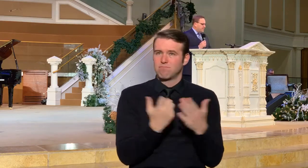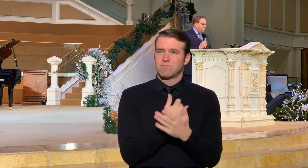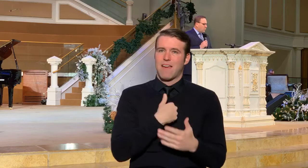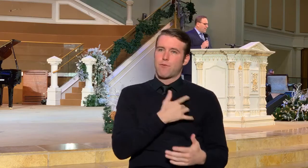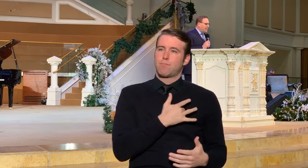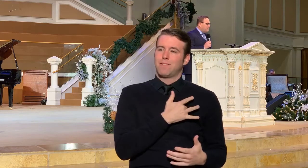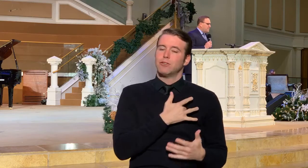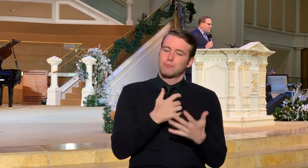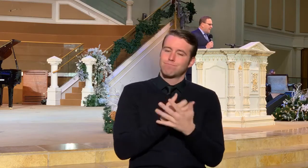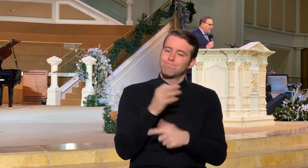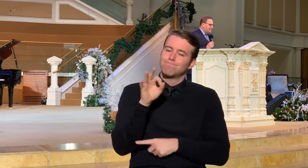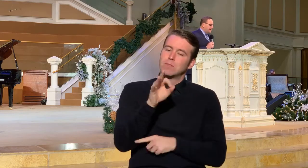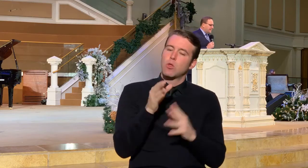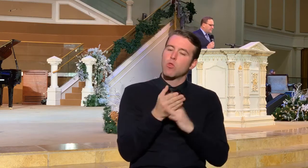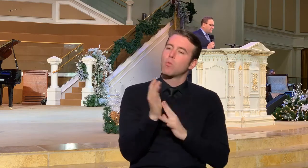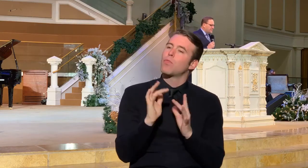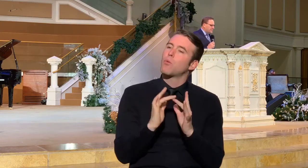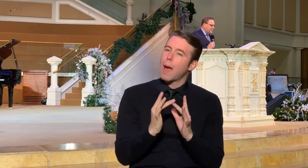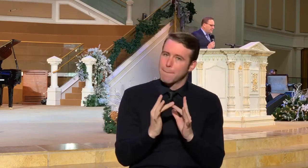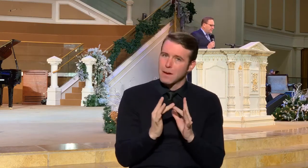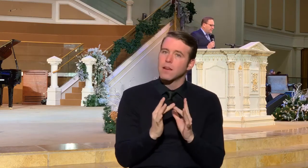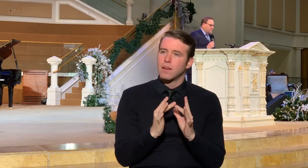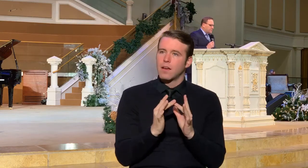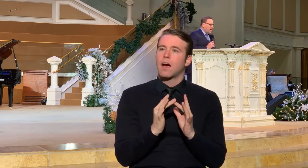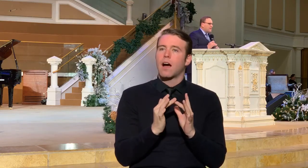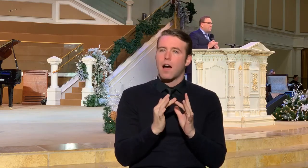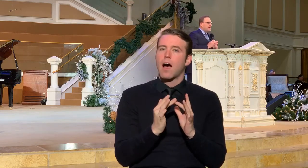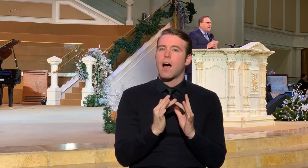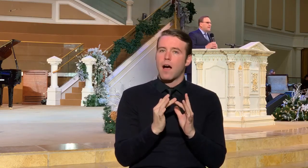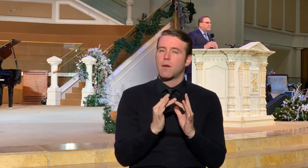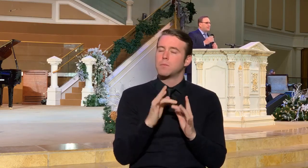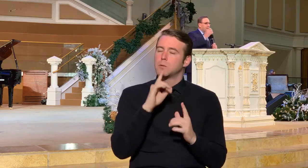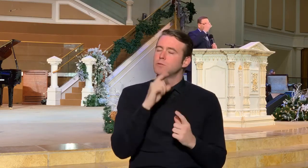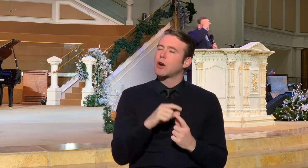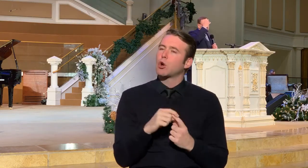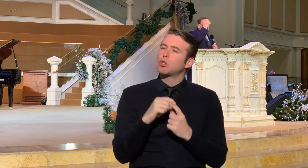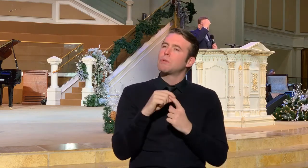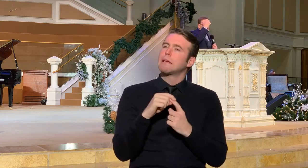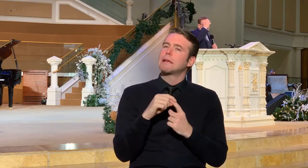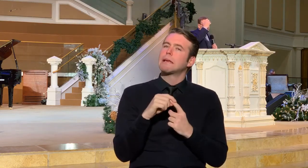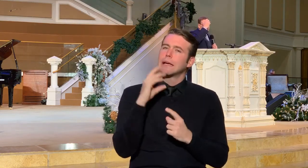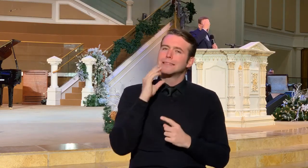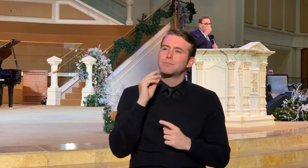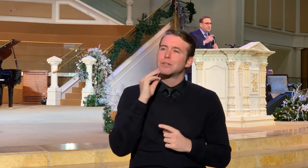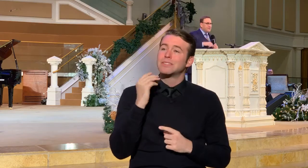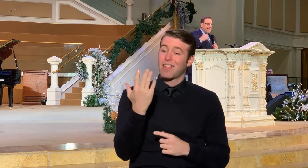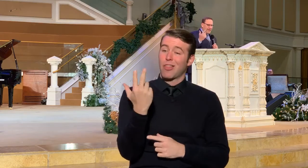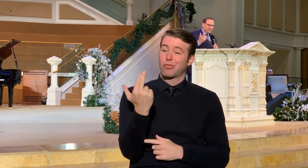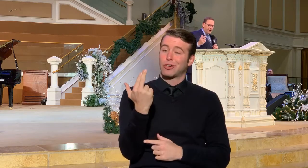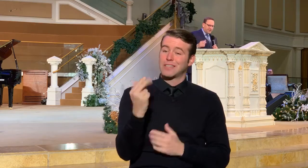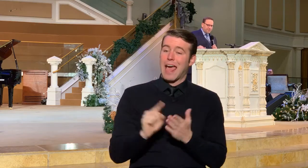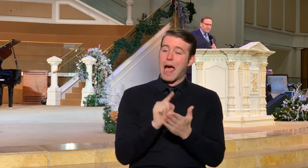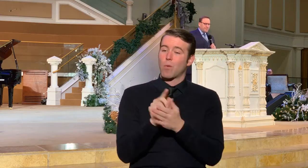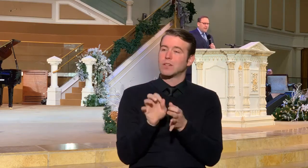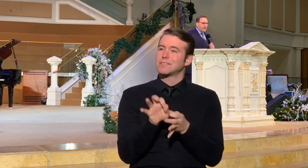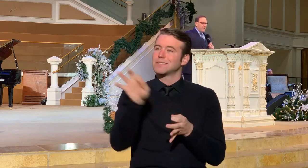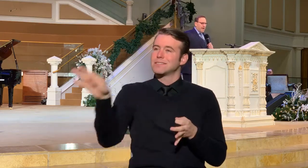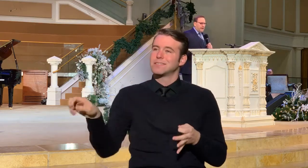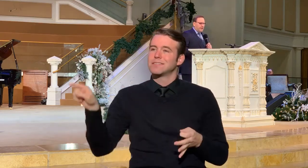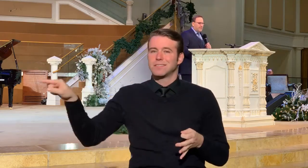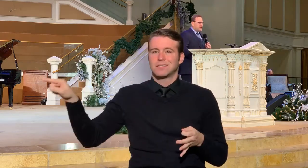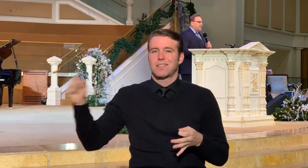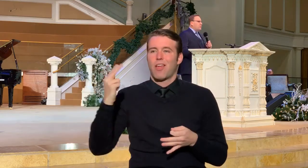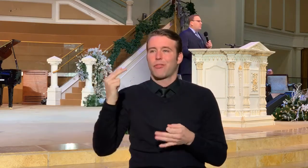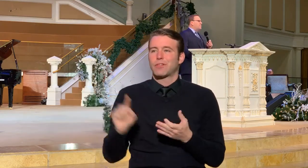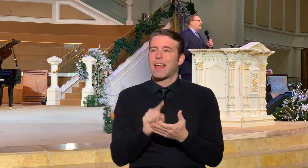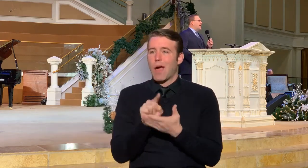ministering via the web, and it was quite a unique experience. They were 13 hours ahead of us,